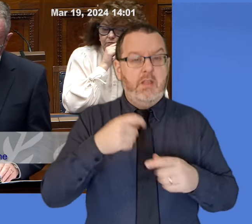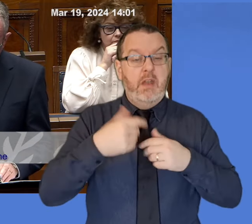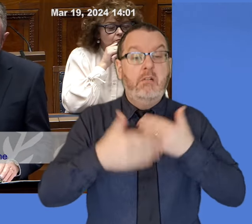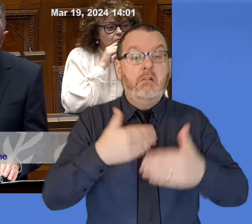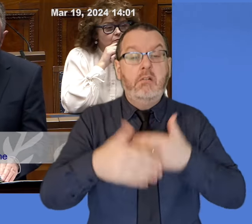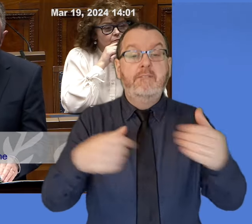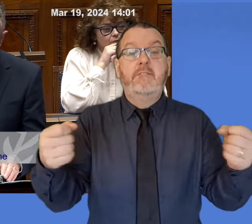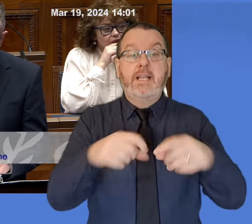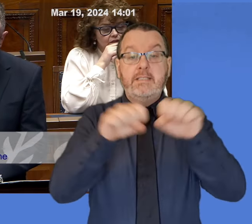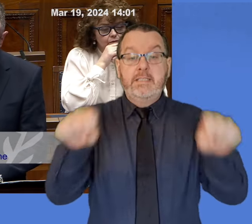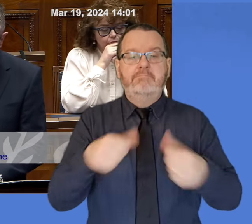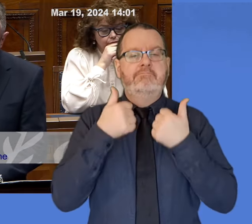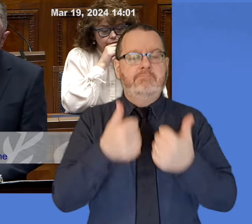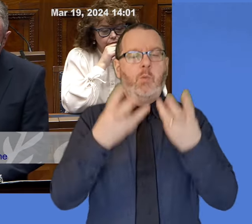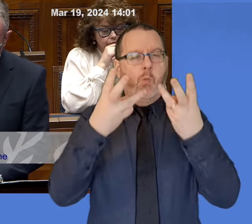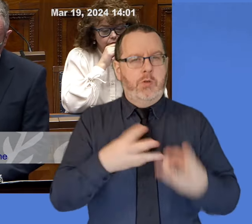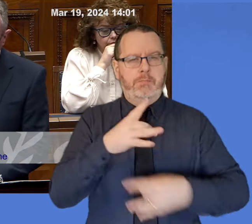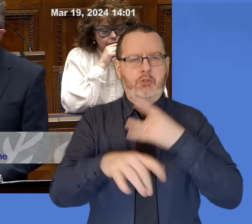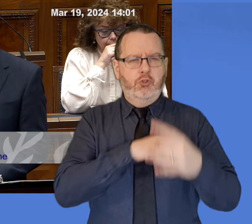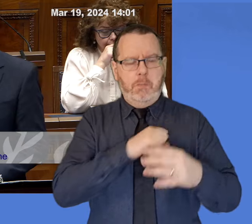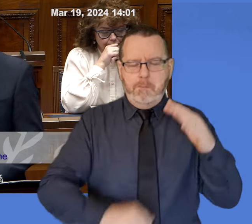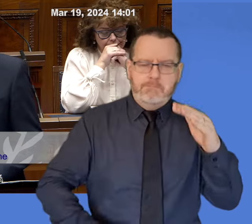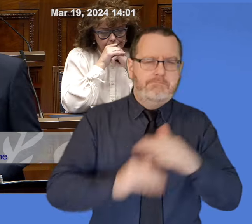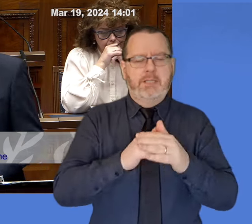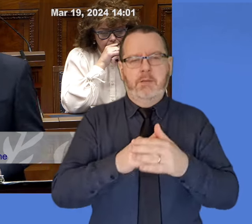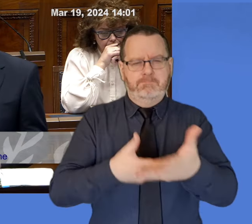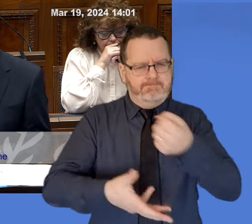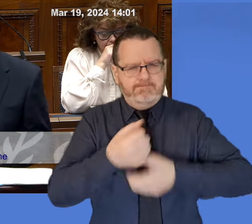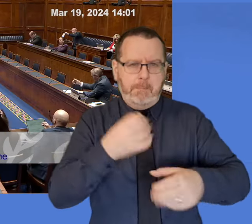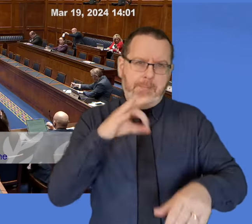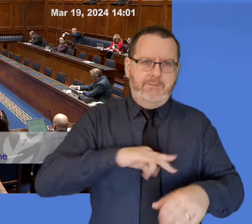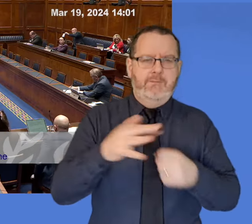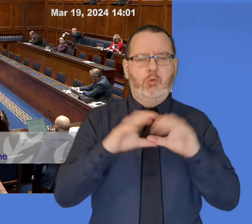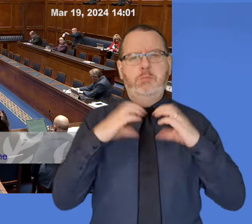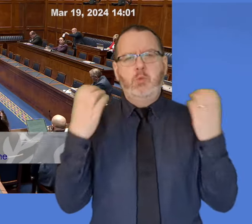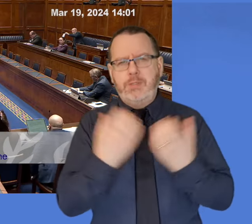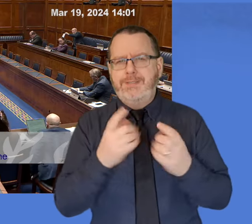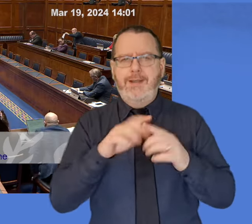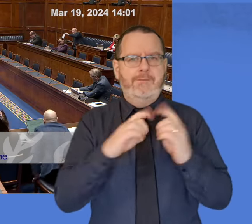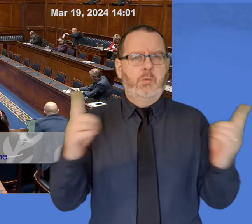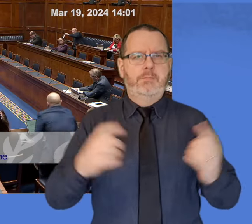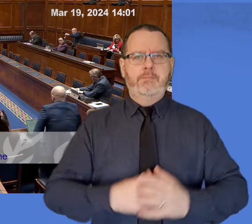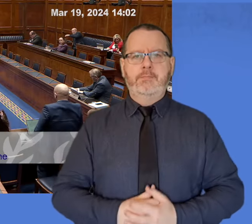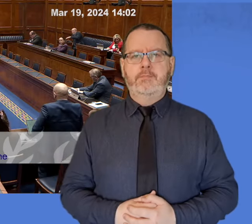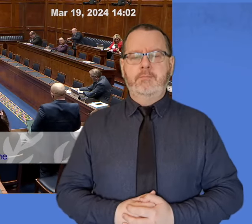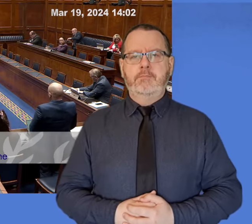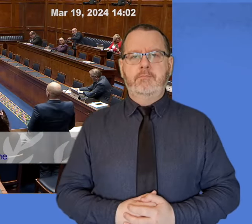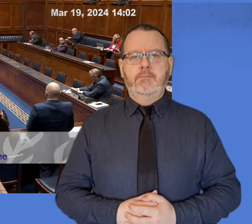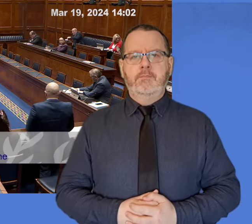design, maximising the community benefit opportunities and ensuring prosperity for all. Mr. Honeyford.